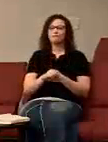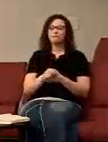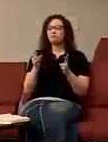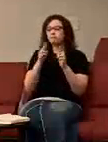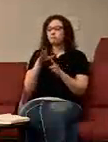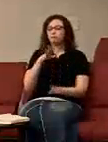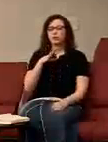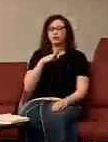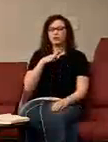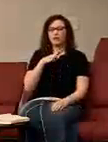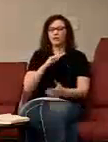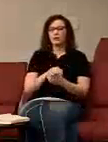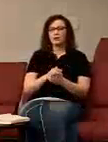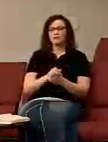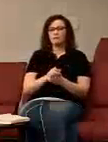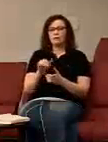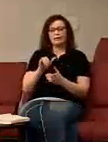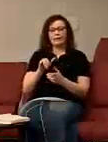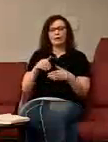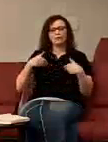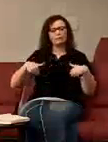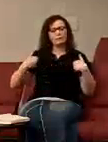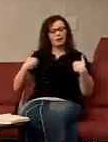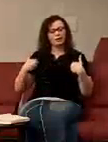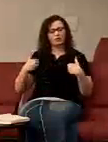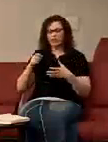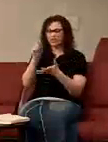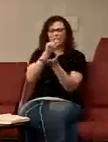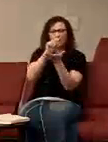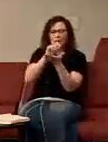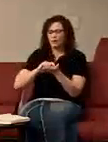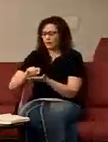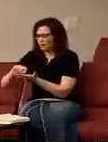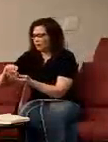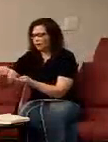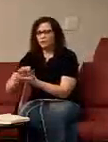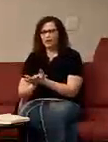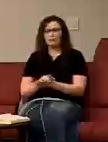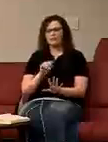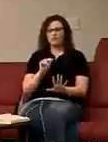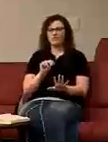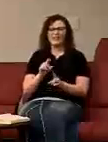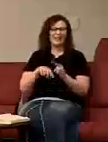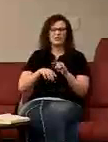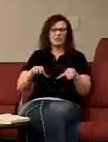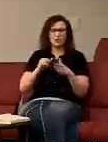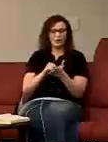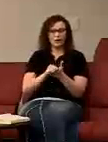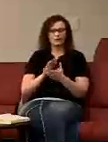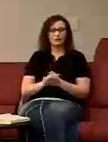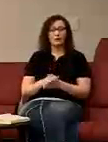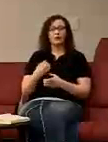a chimp couldn't get a pen and write something. There's no way. It can't do that. We